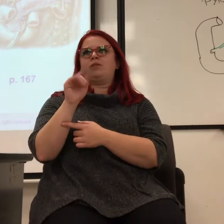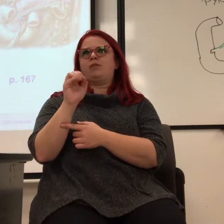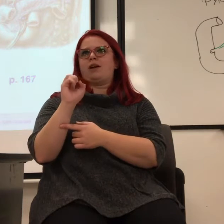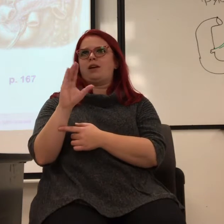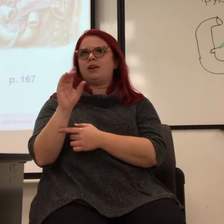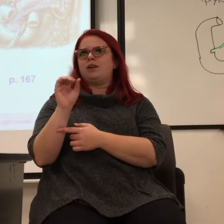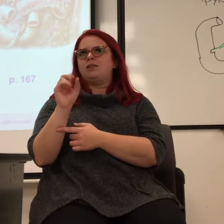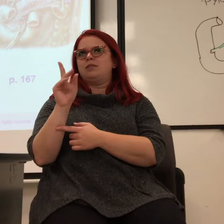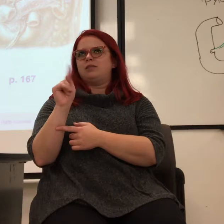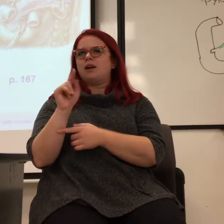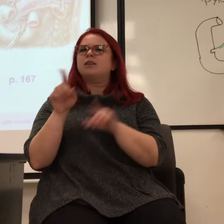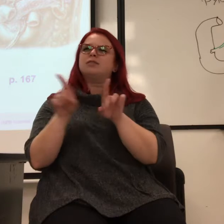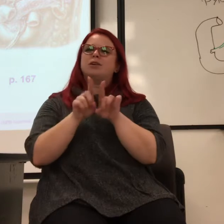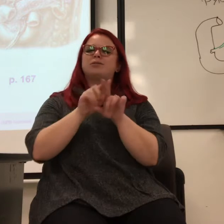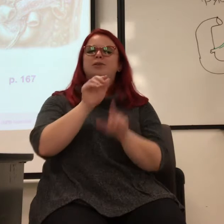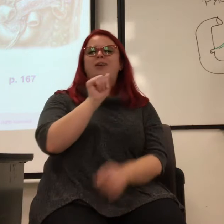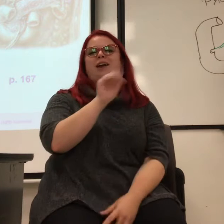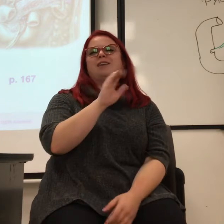that one.